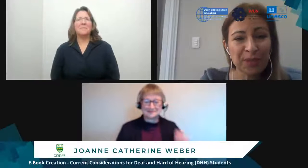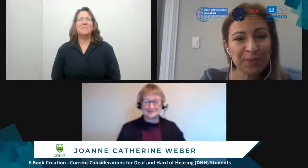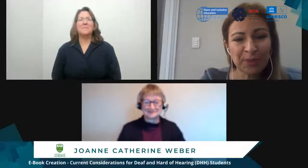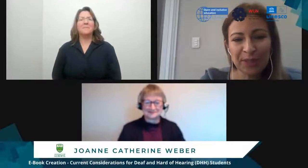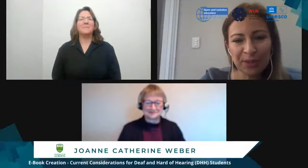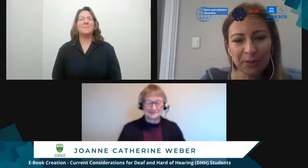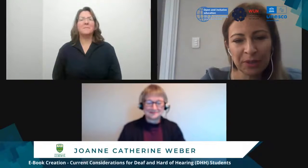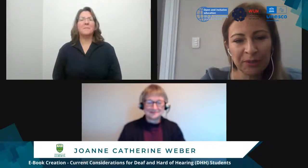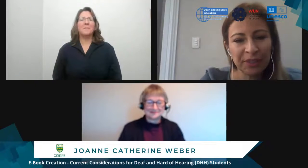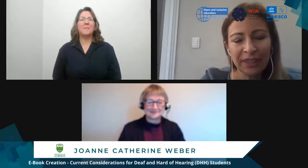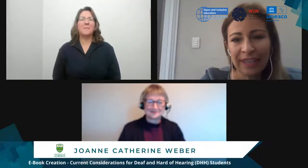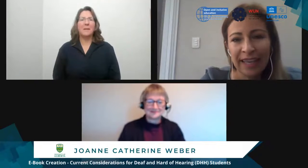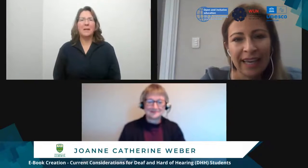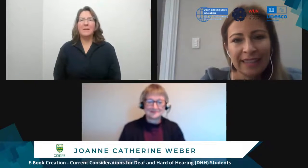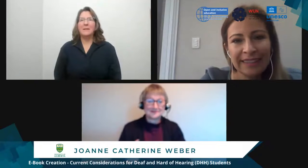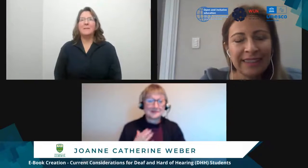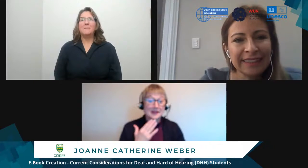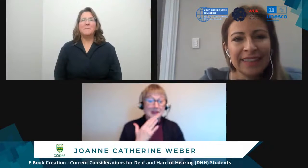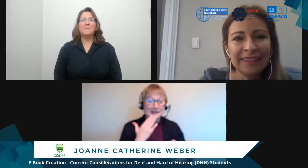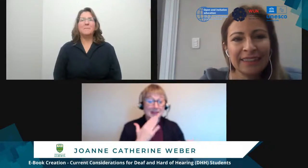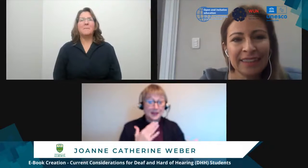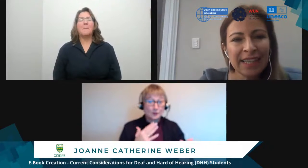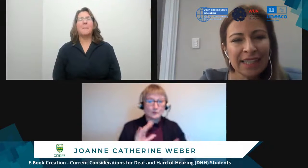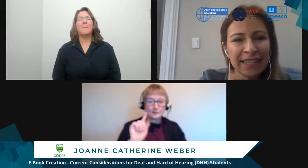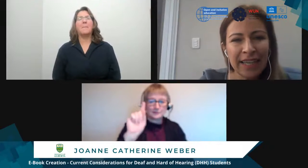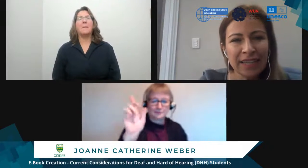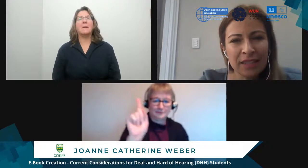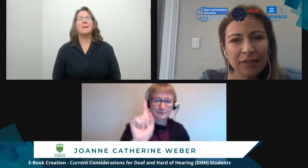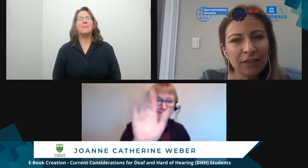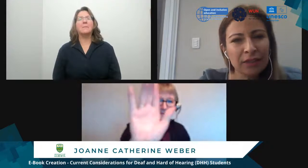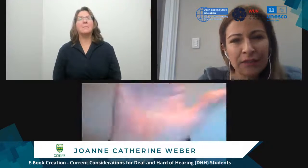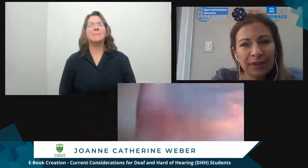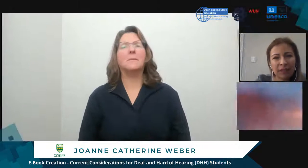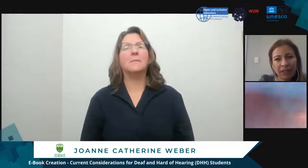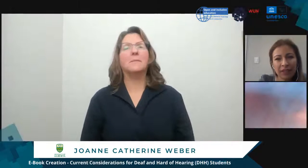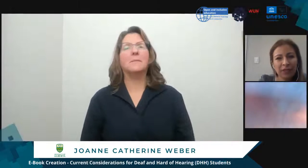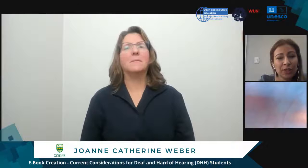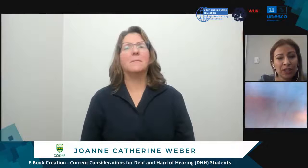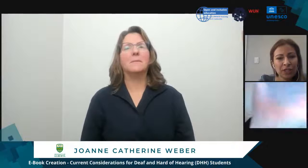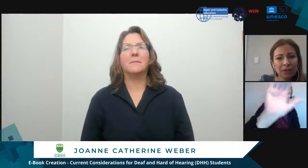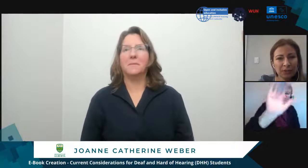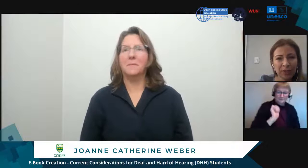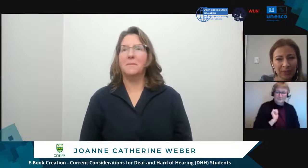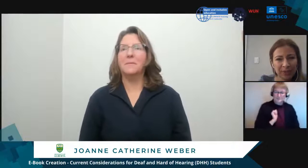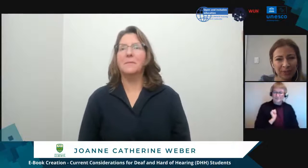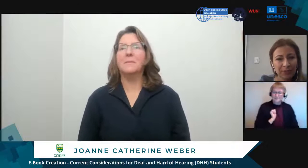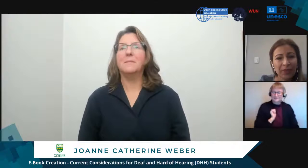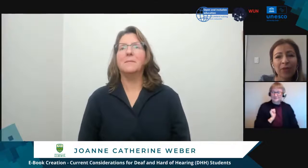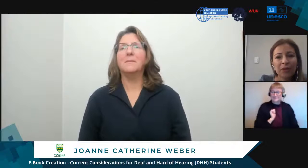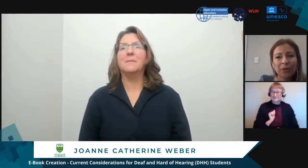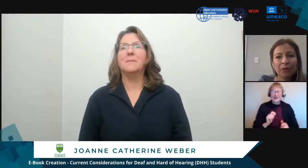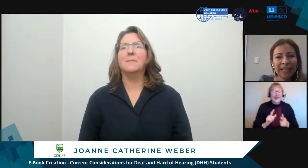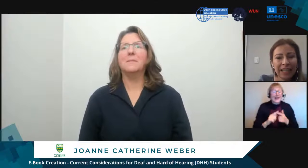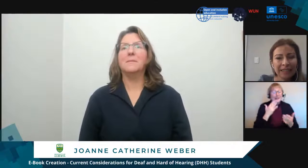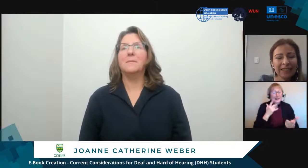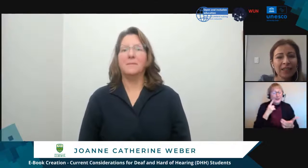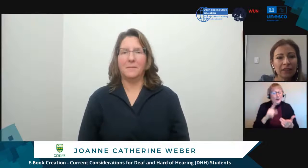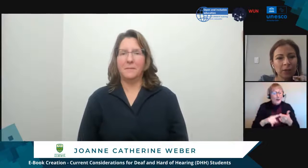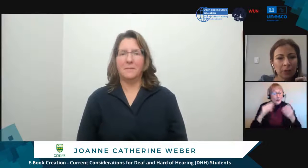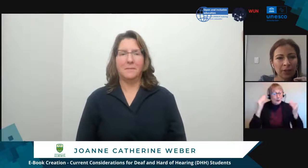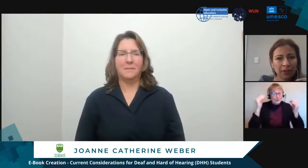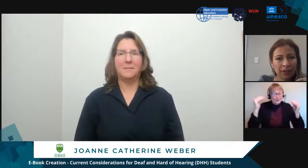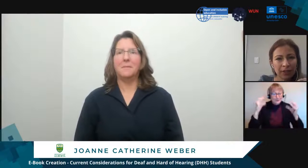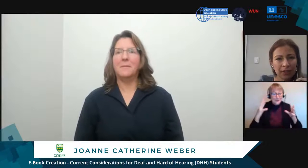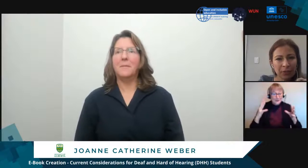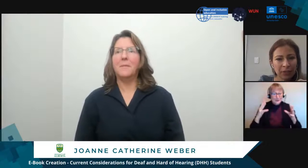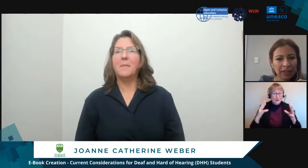Thank you very much, Professor Weber. I think that this has definitely been an enriching experience. We realize that